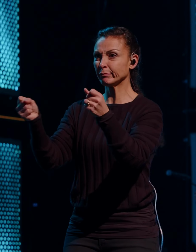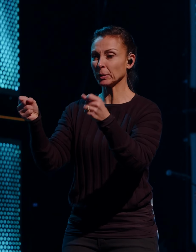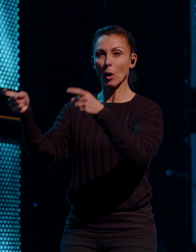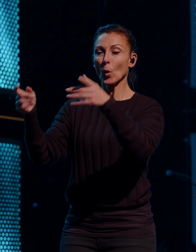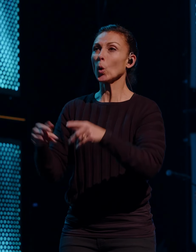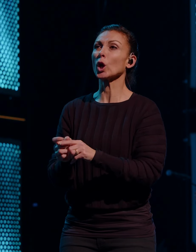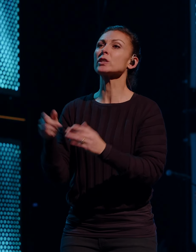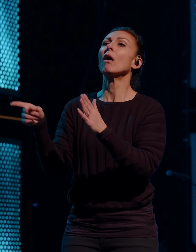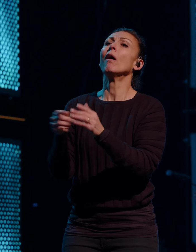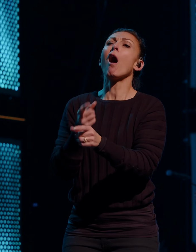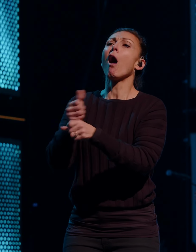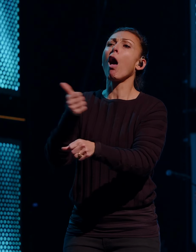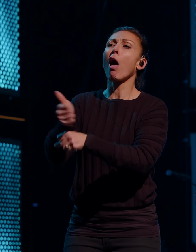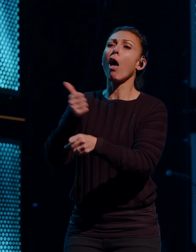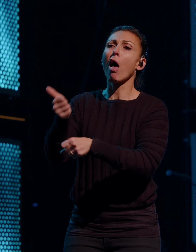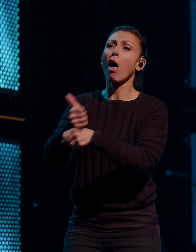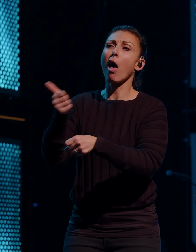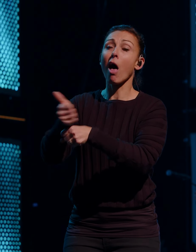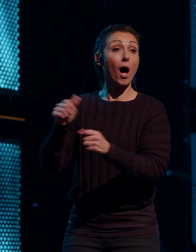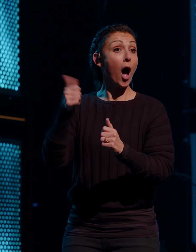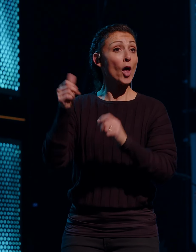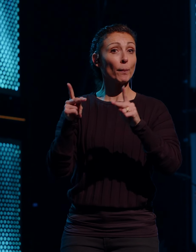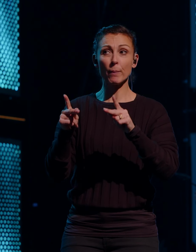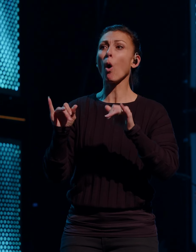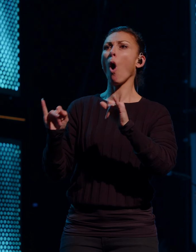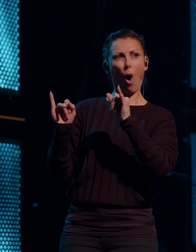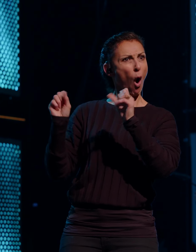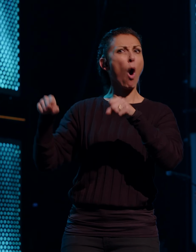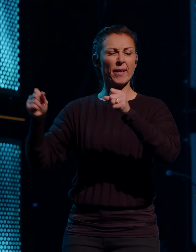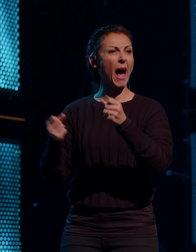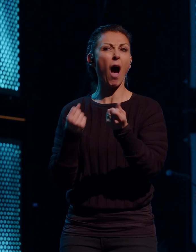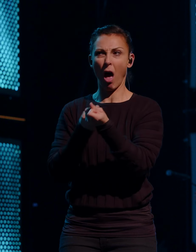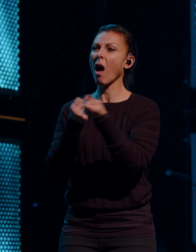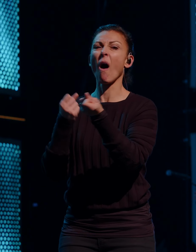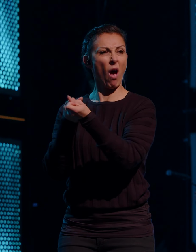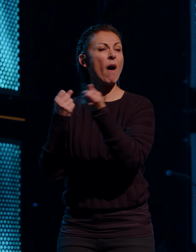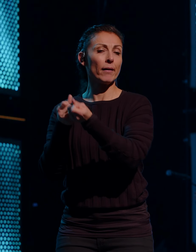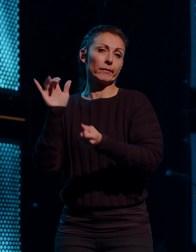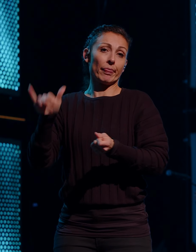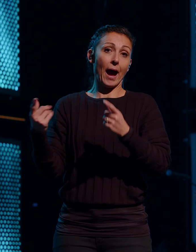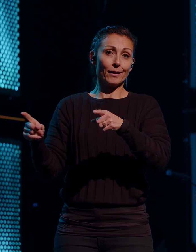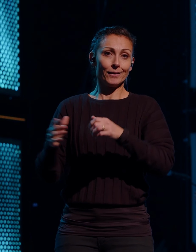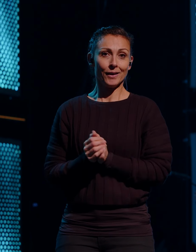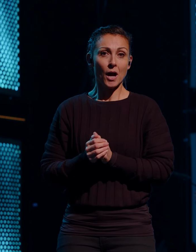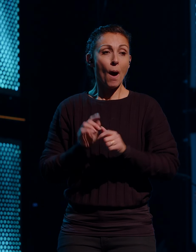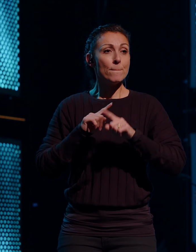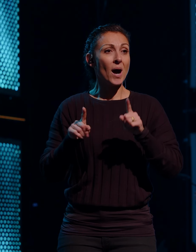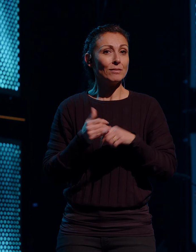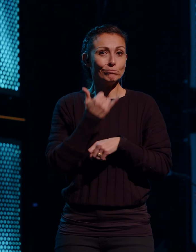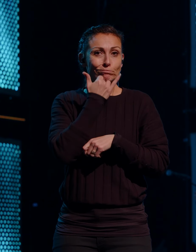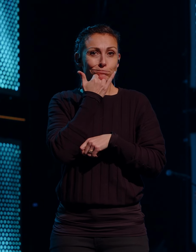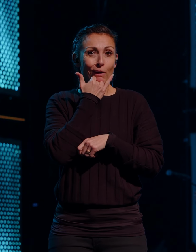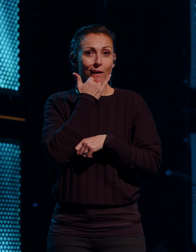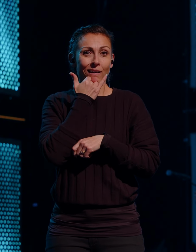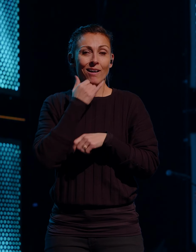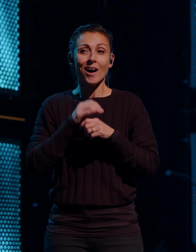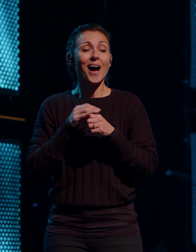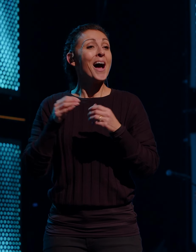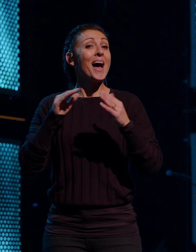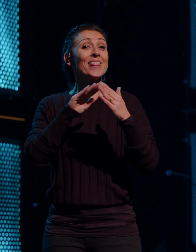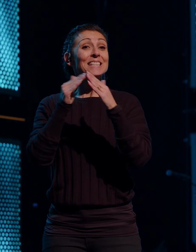Put yourself in their shoes. All of a sudden, people are attacking you. The magistrates, who would have been the city officials, specifically, when I read the commentaries, they say there would have